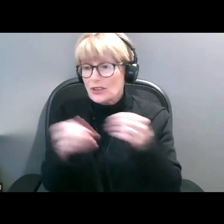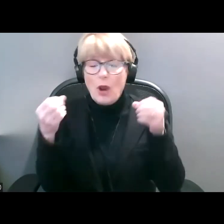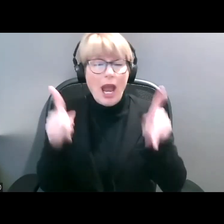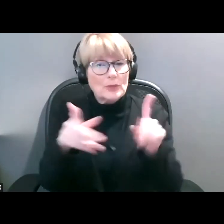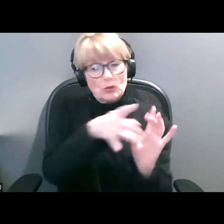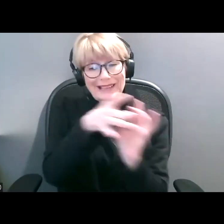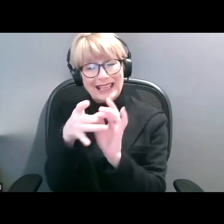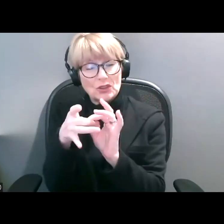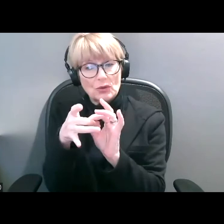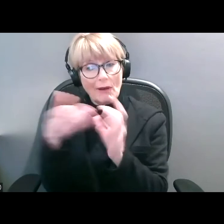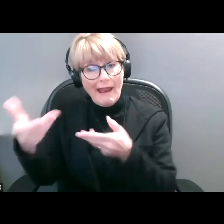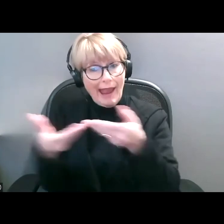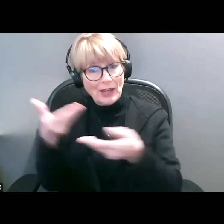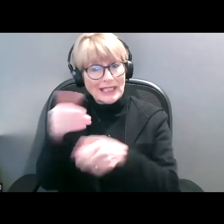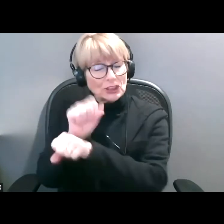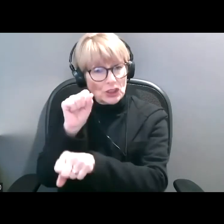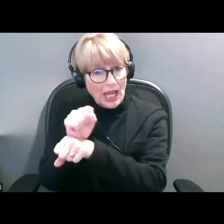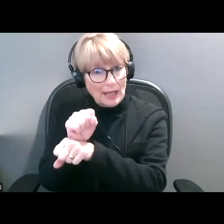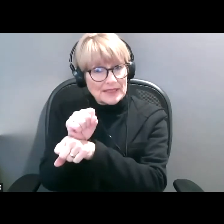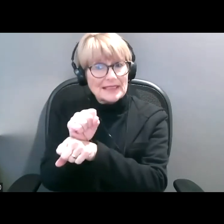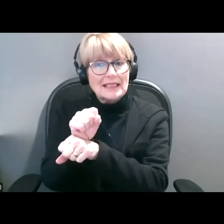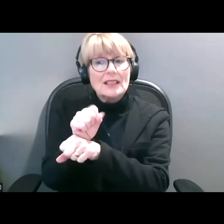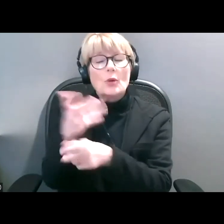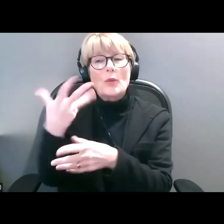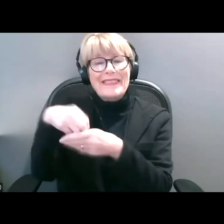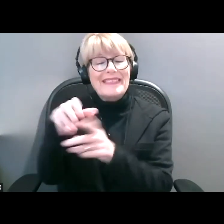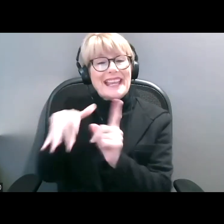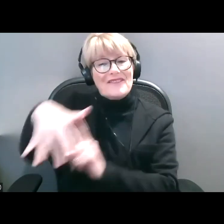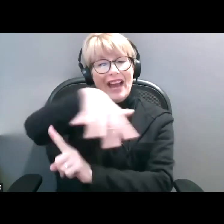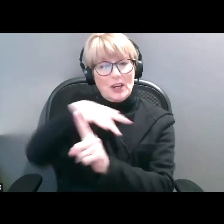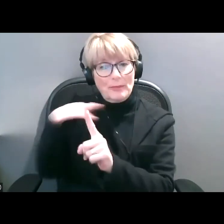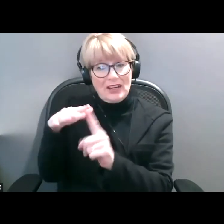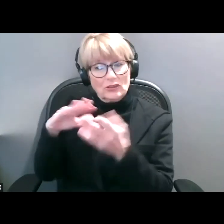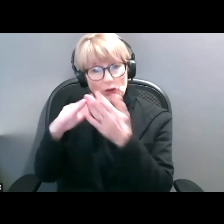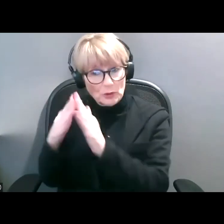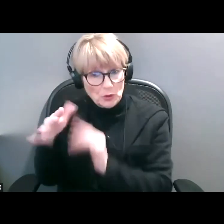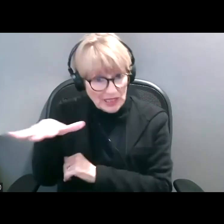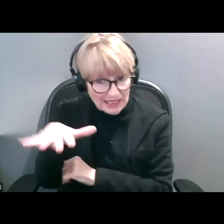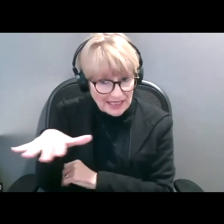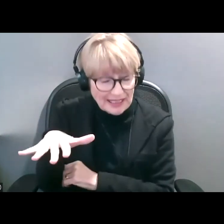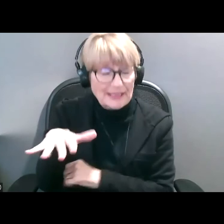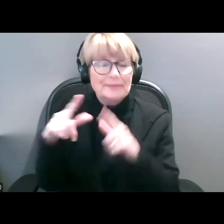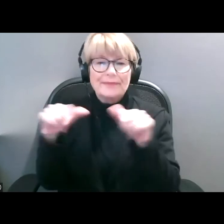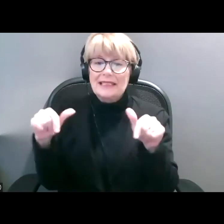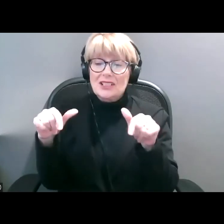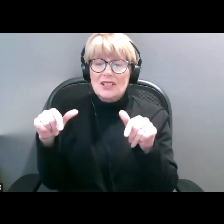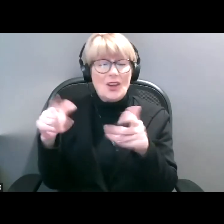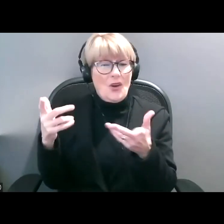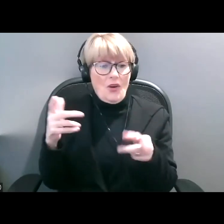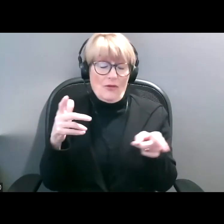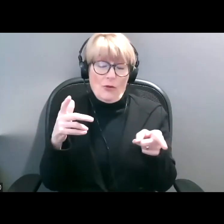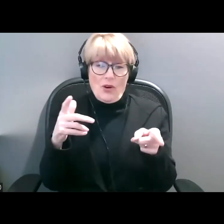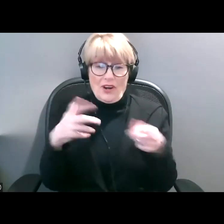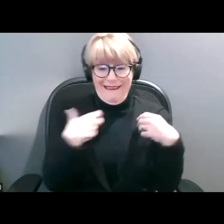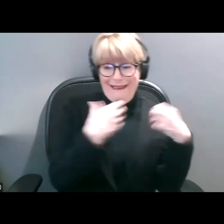to jobs in the environmental community, et cetera. So there's a lot of similarities between a